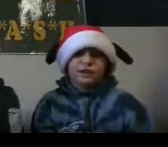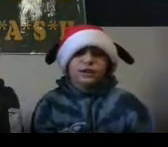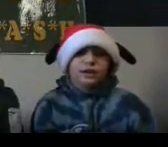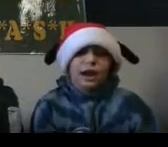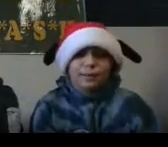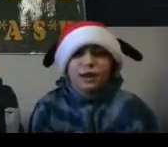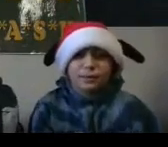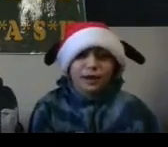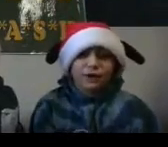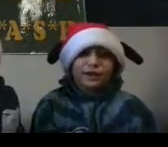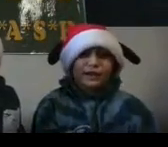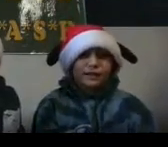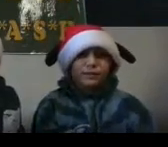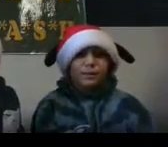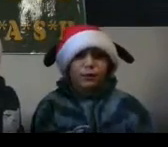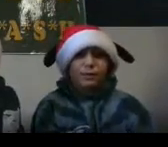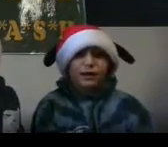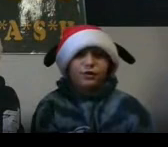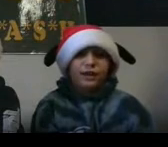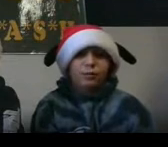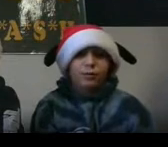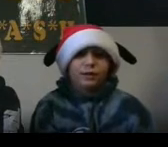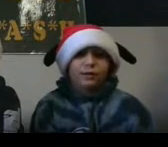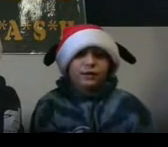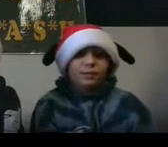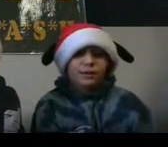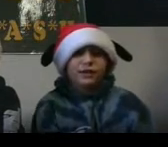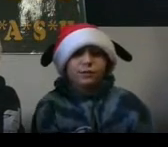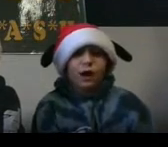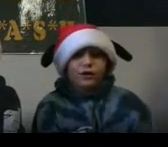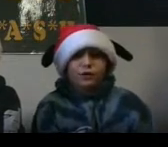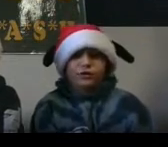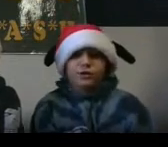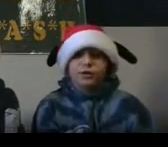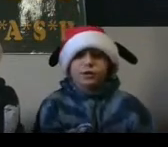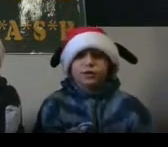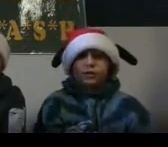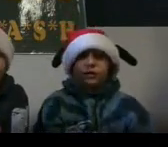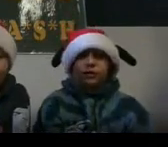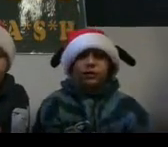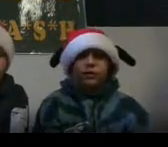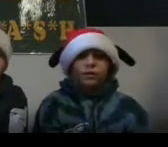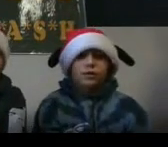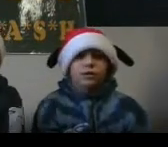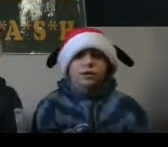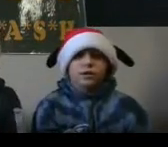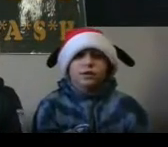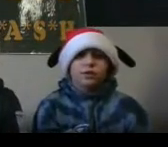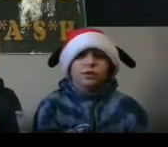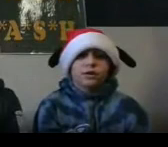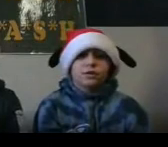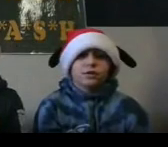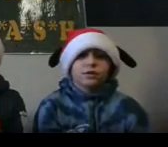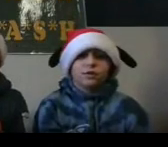teaching. I'm getting married next September and my new name will be Mrs. Rondos. Awesome. That's